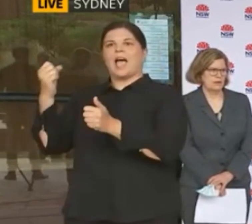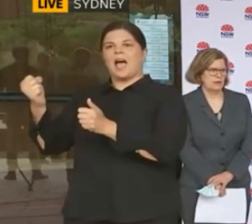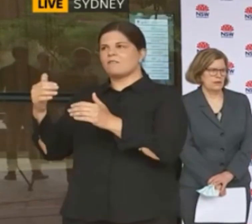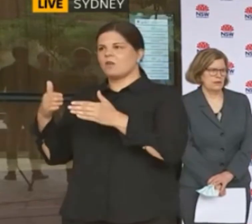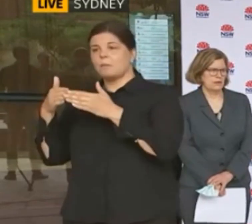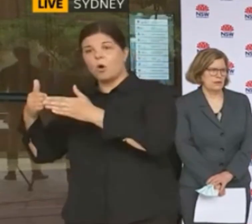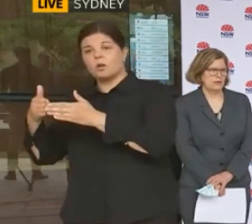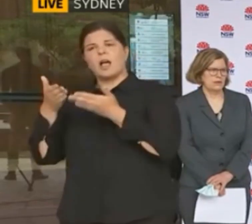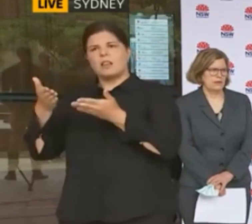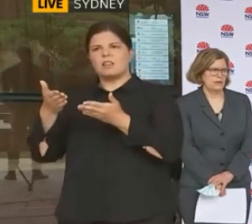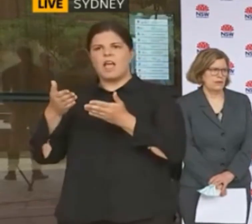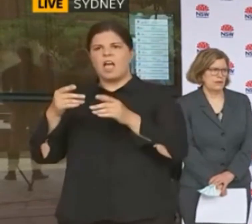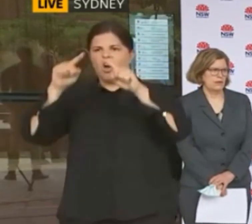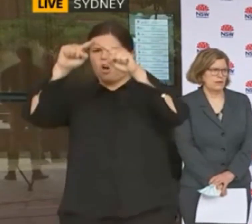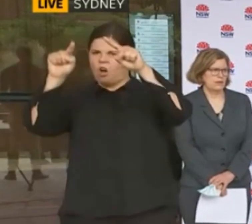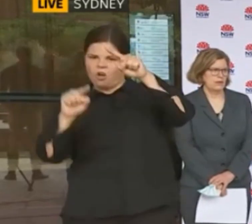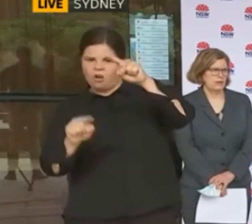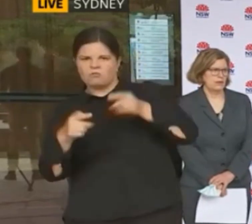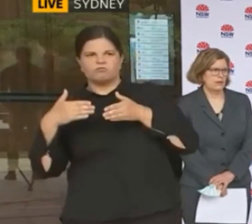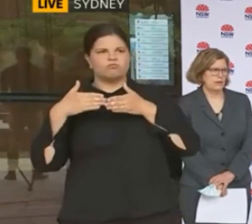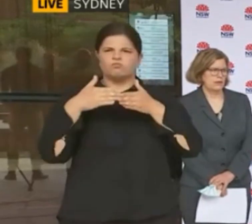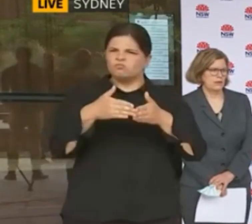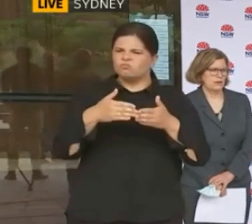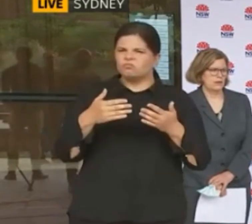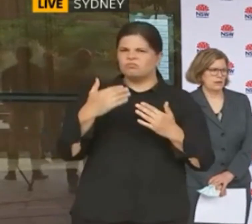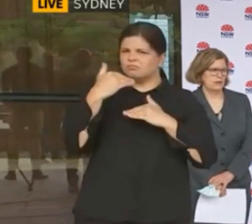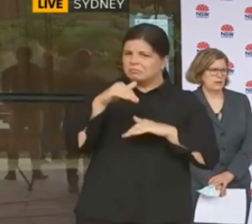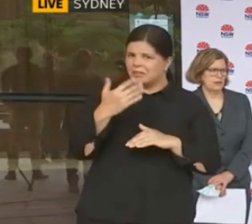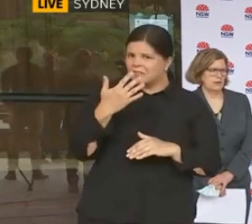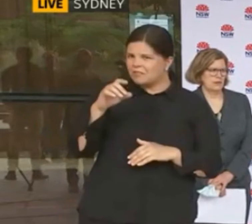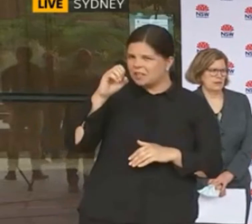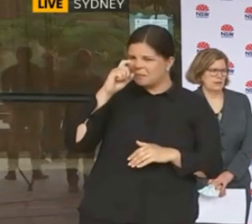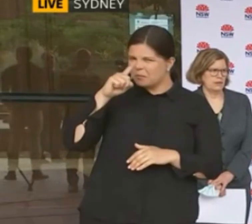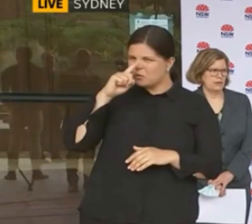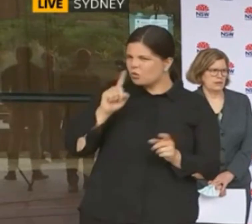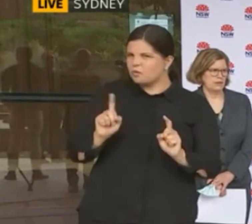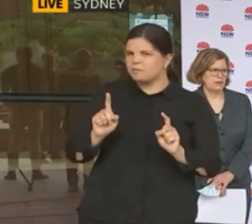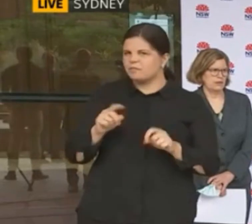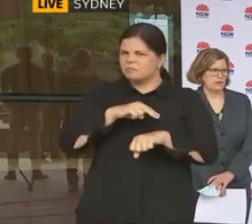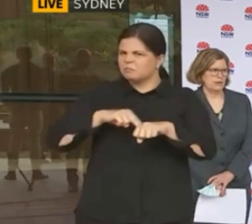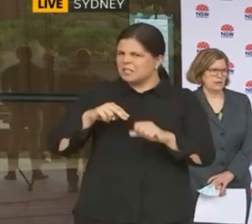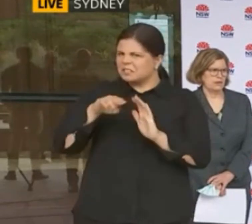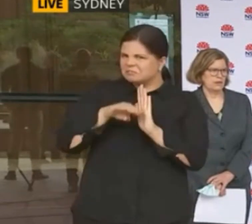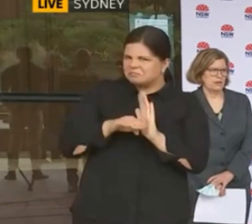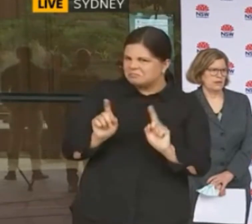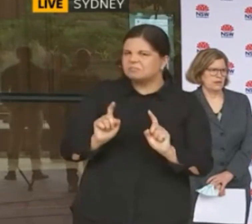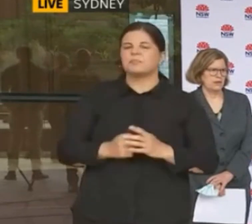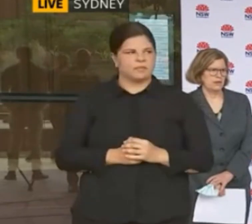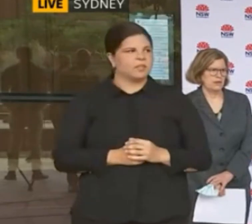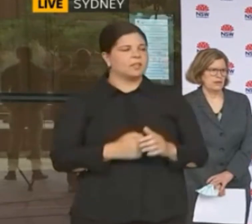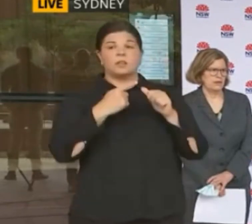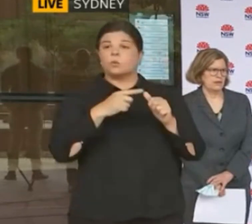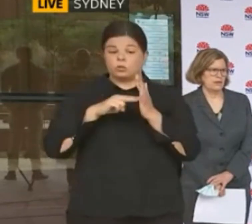Are they allowed to? Can they do it with 5 people? What are the rules, and how will it be policed? Well, there's various information on the New South Wales website on how